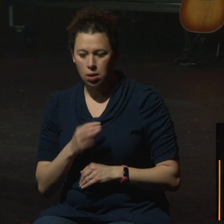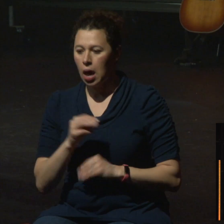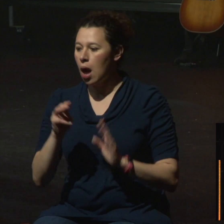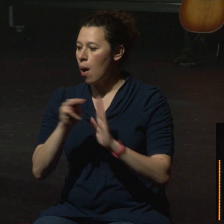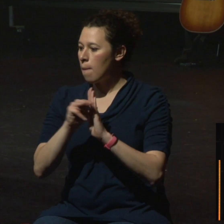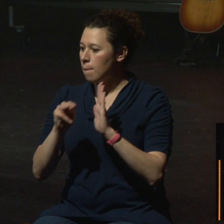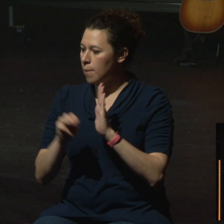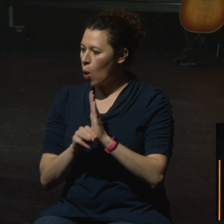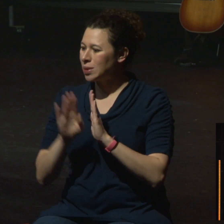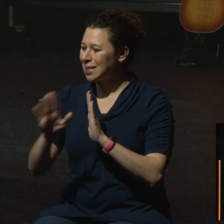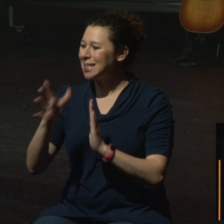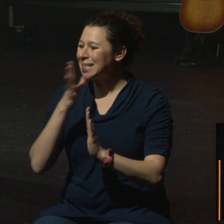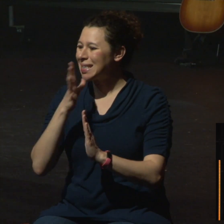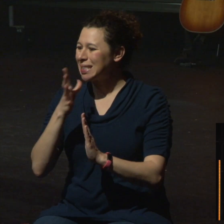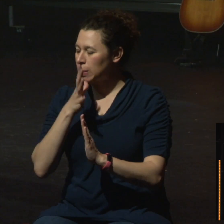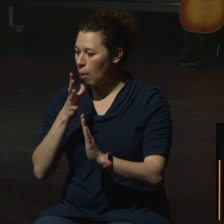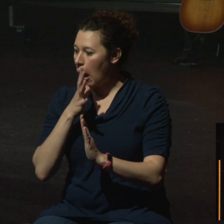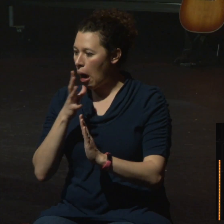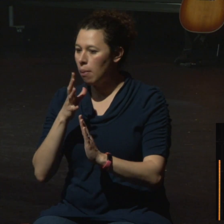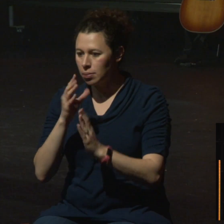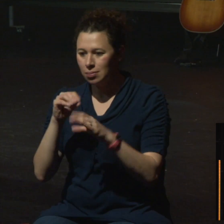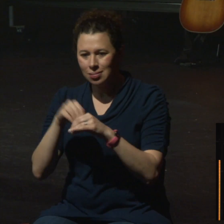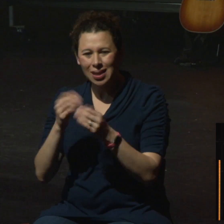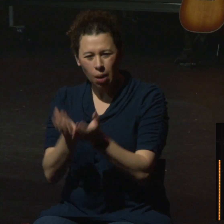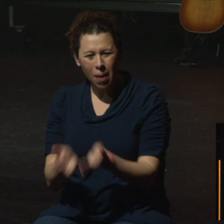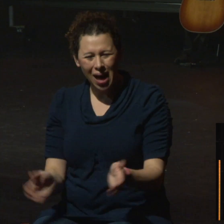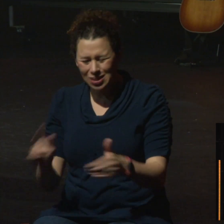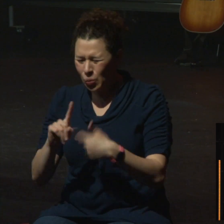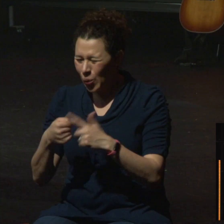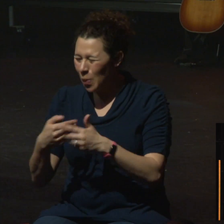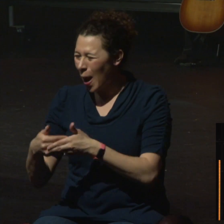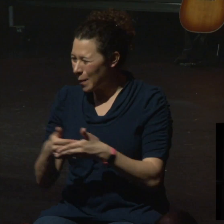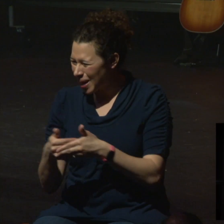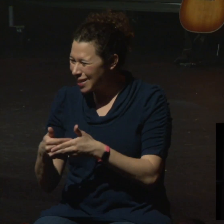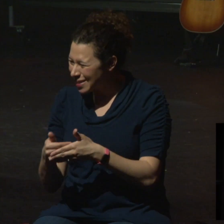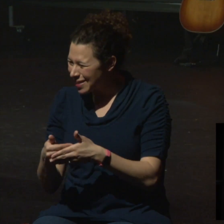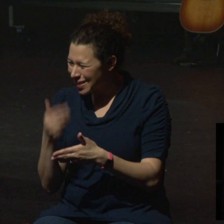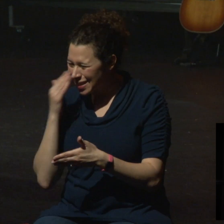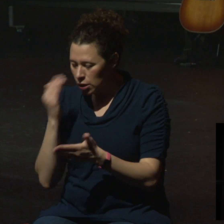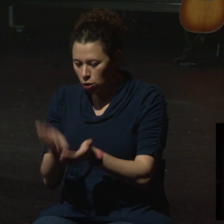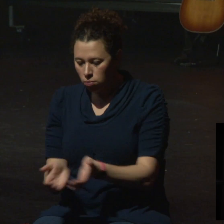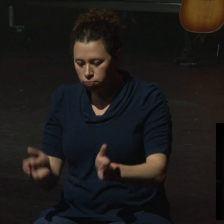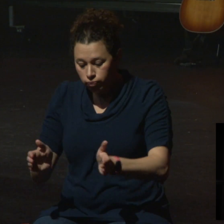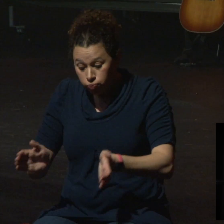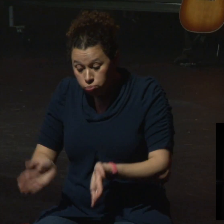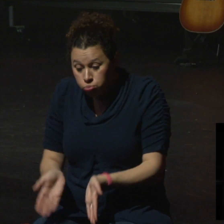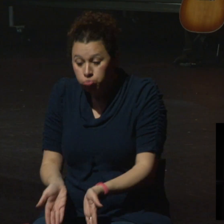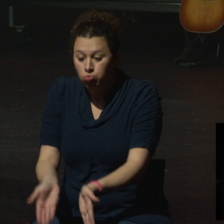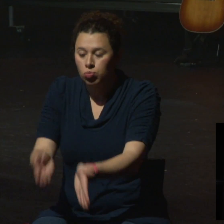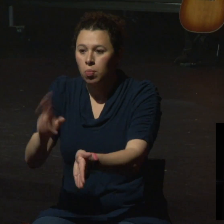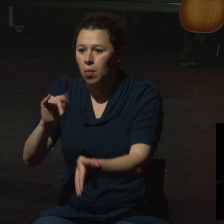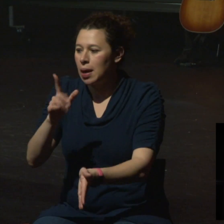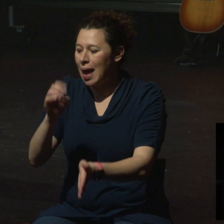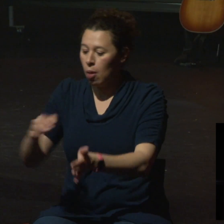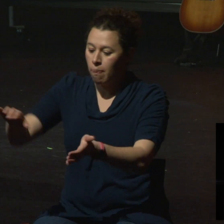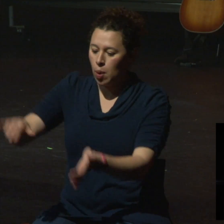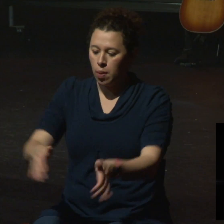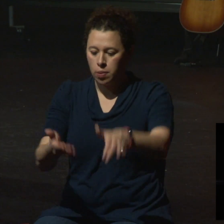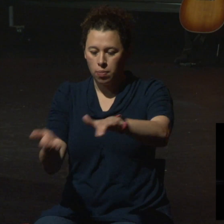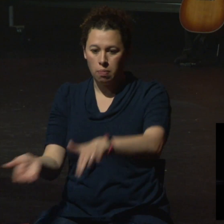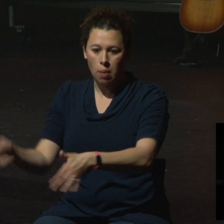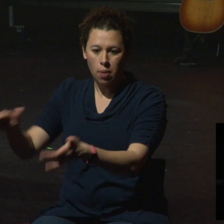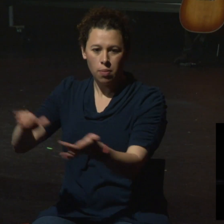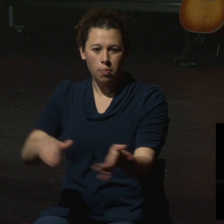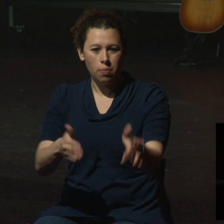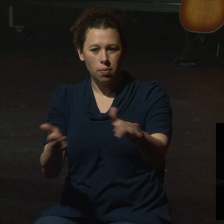Moses' mom who puts him in a basket, places him in the Nile, and he's just kind of floating and bobbing around. And all of a sudden,